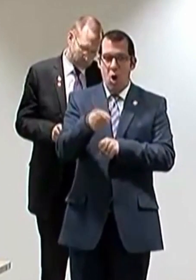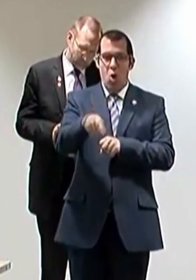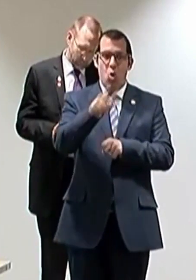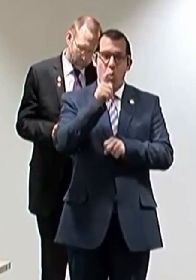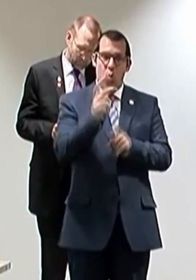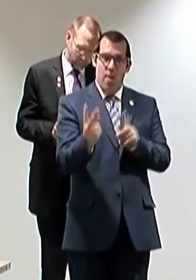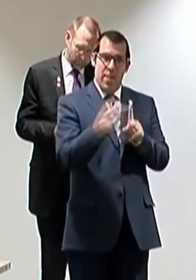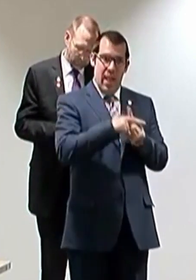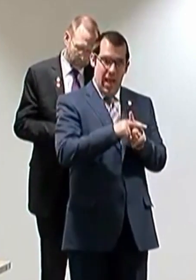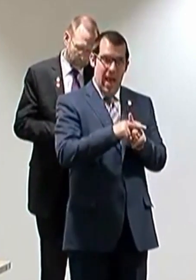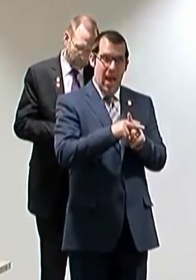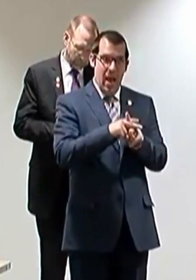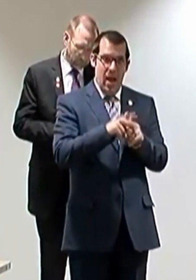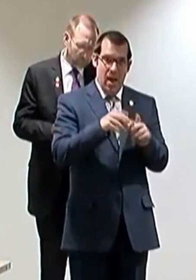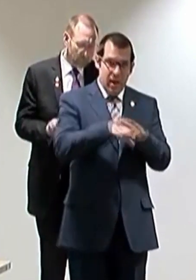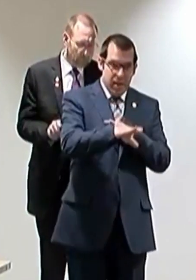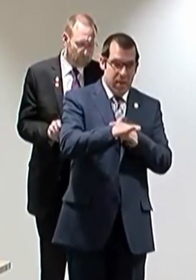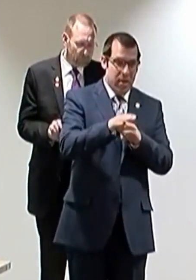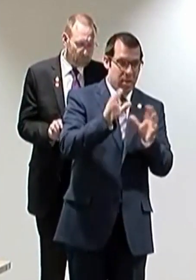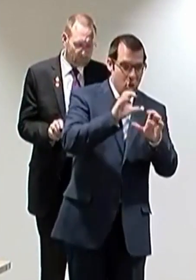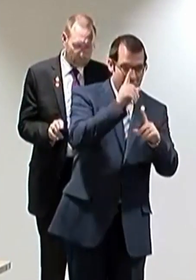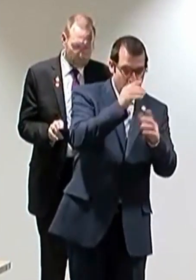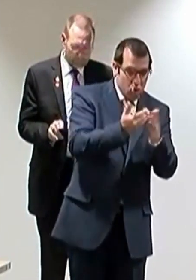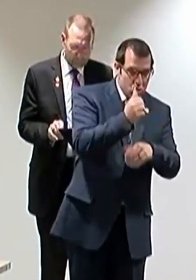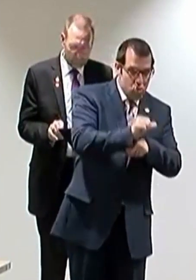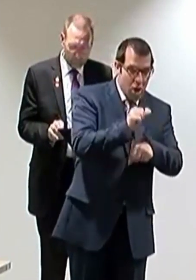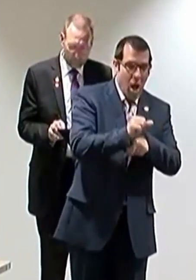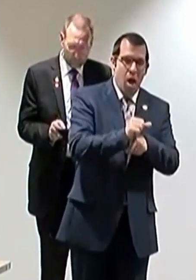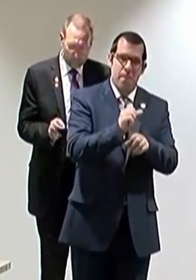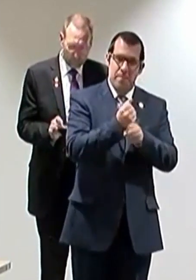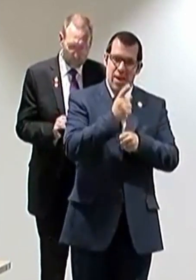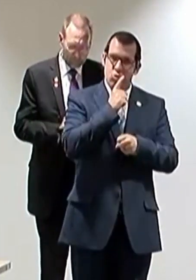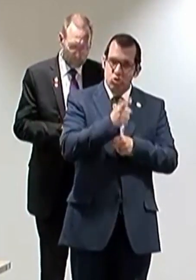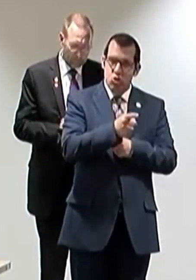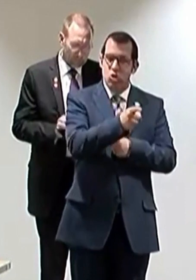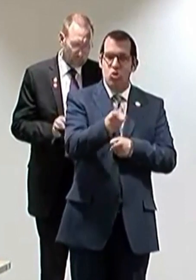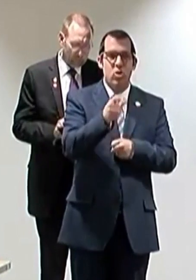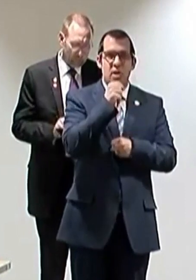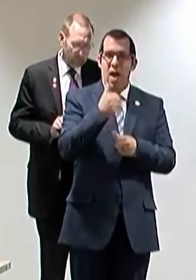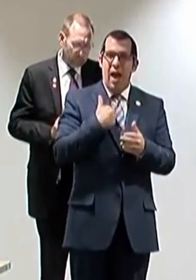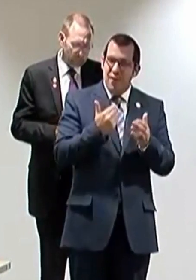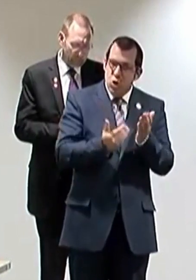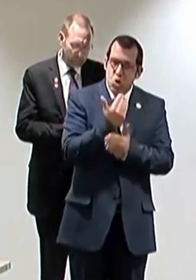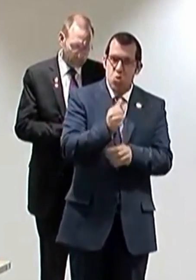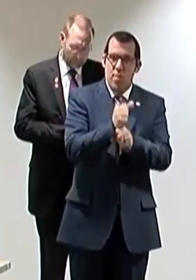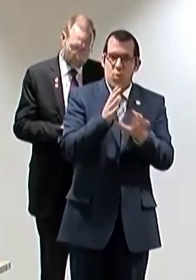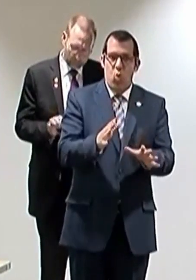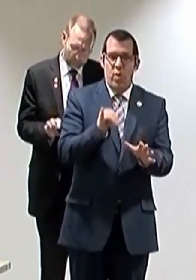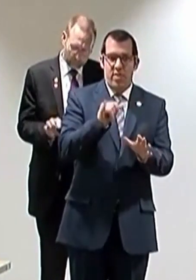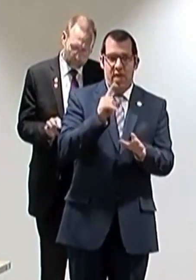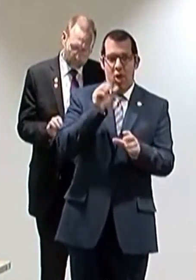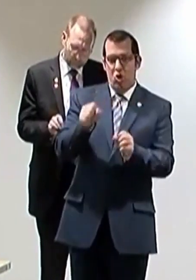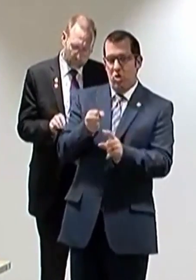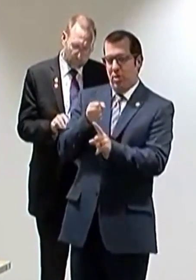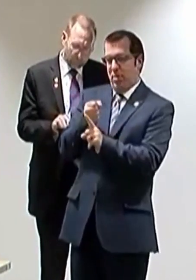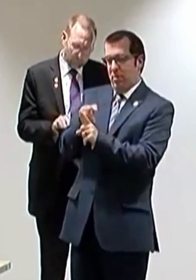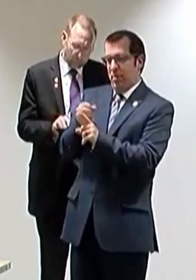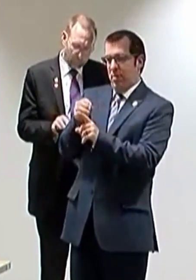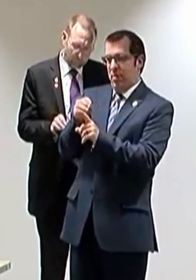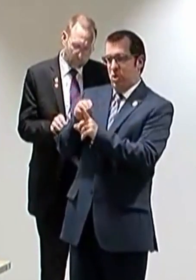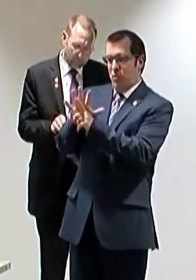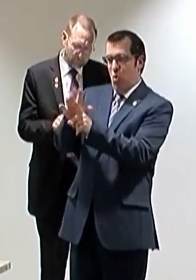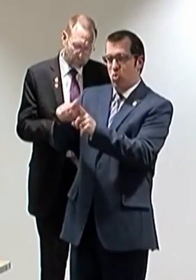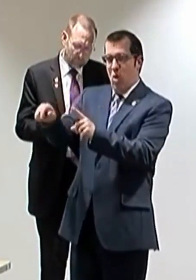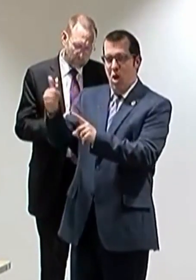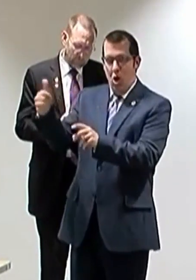applicants as they come in for a new job. That way they make sure they don't have a new employee that will expose other employees.